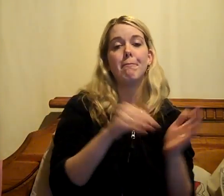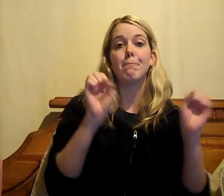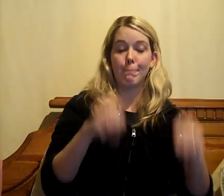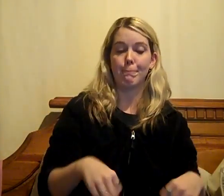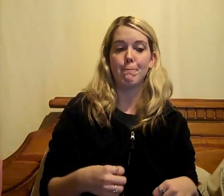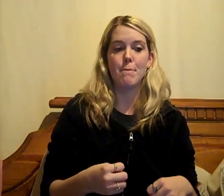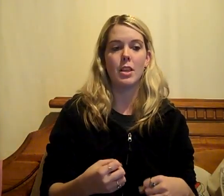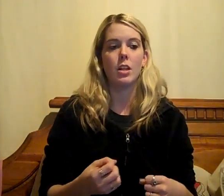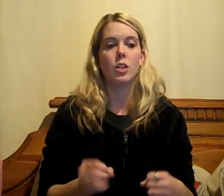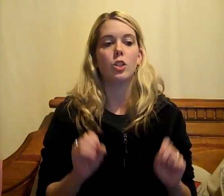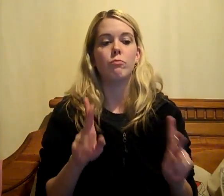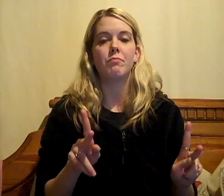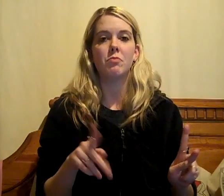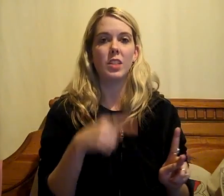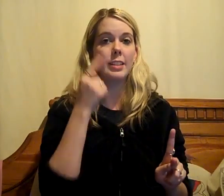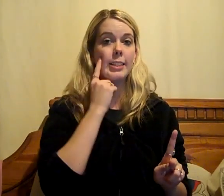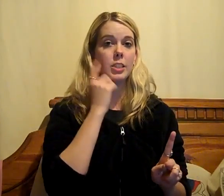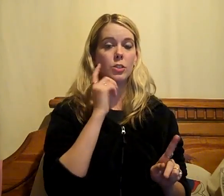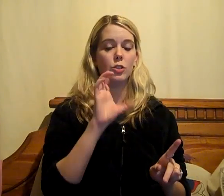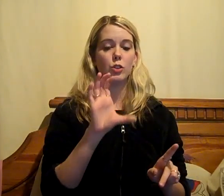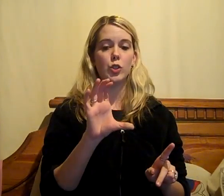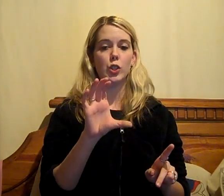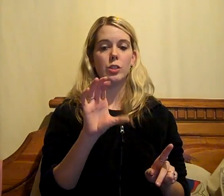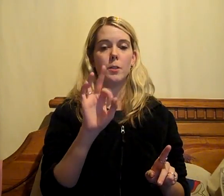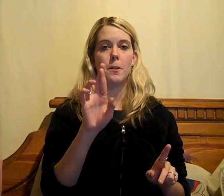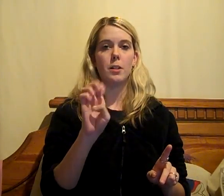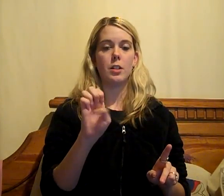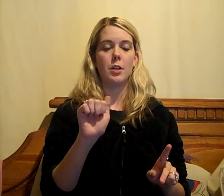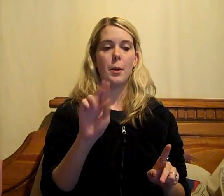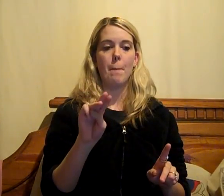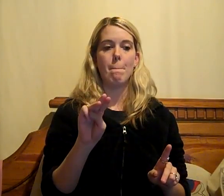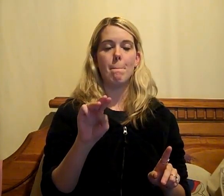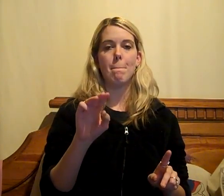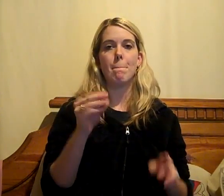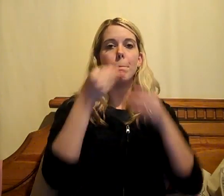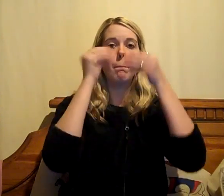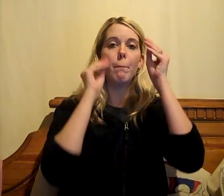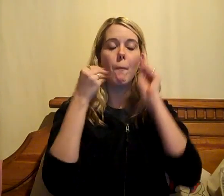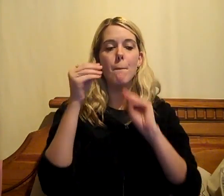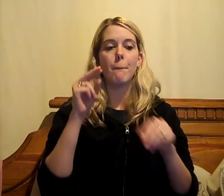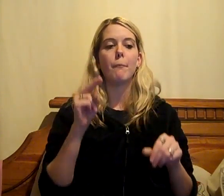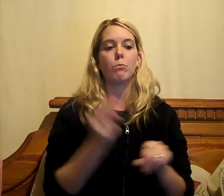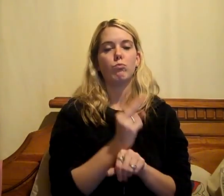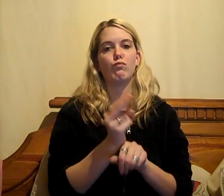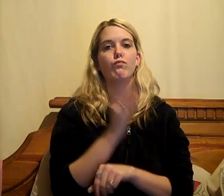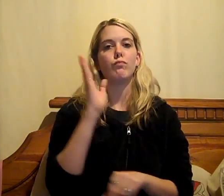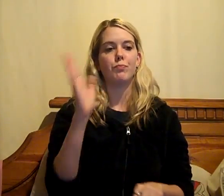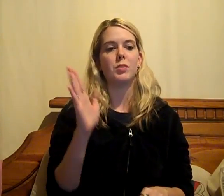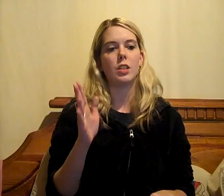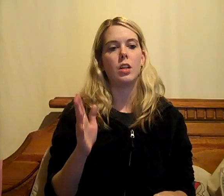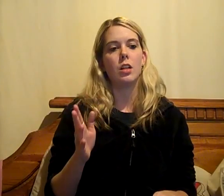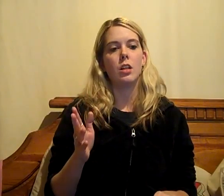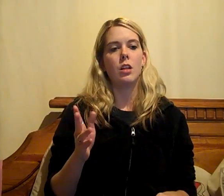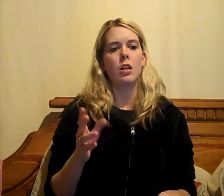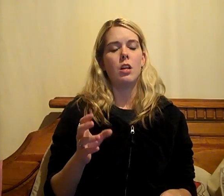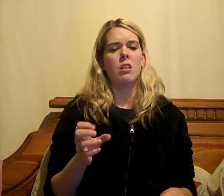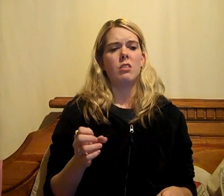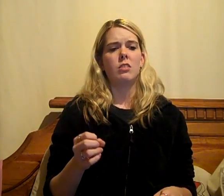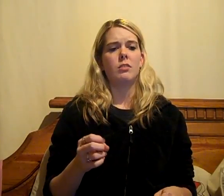okay? So whatever cream makeup you can get your hands on or mix together, look at your color wheel. Like I said,